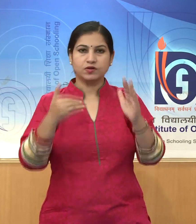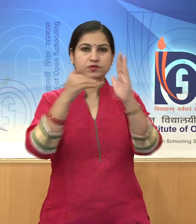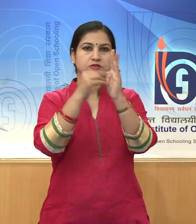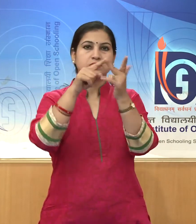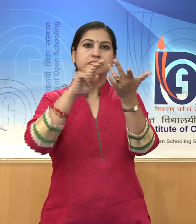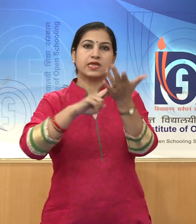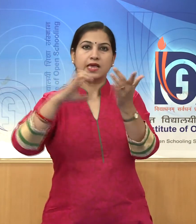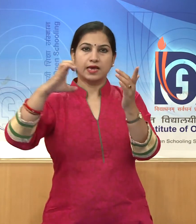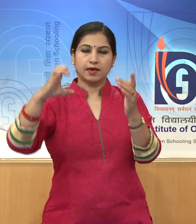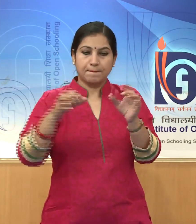zinc plate.